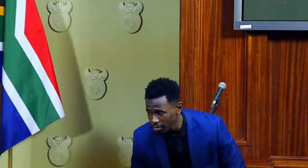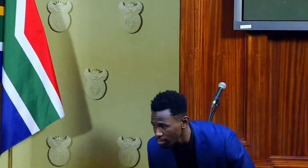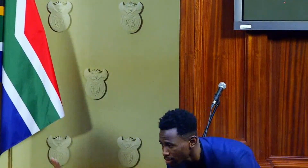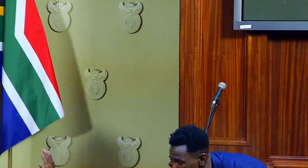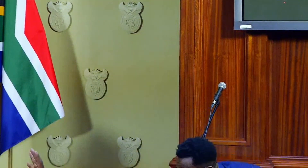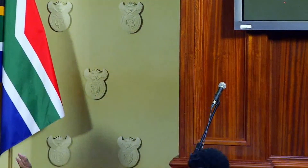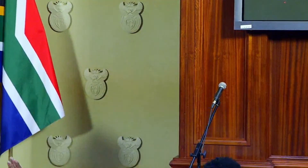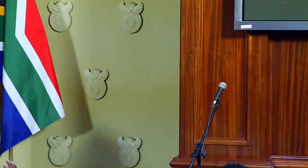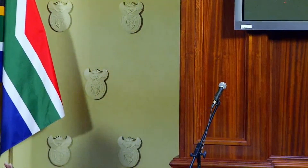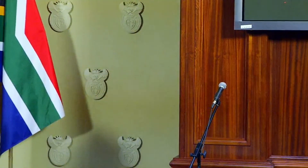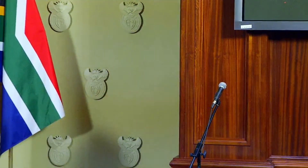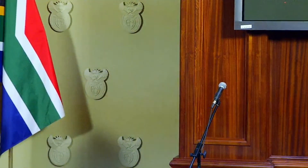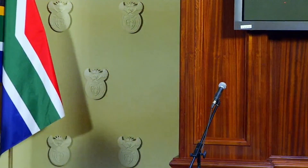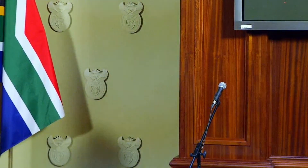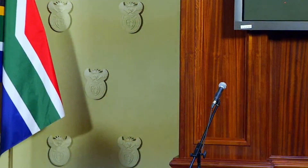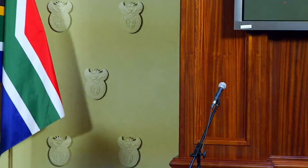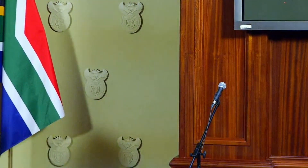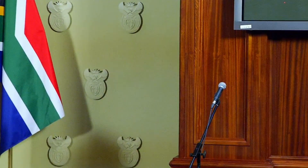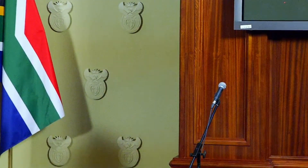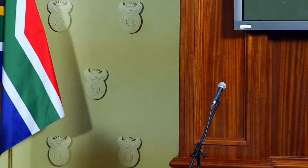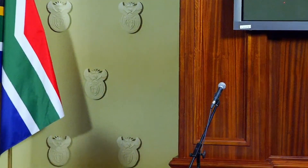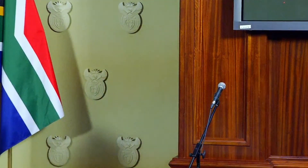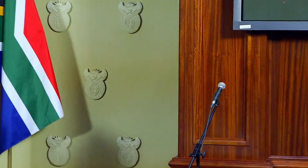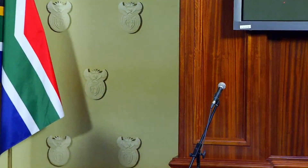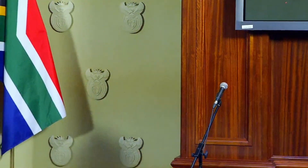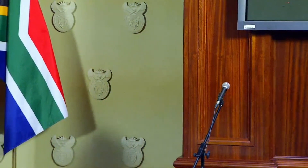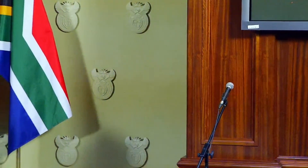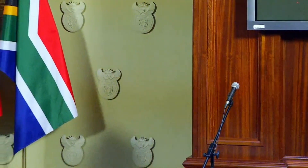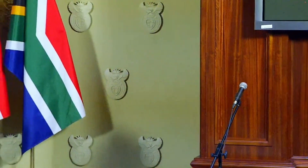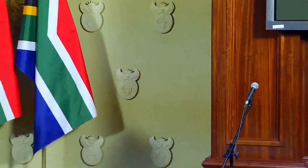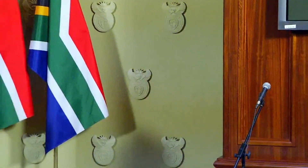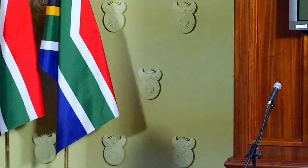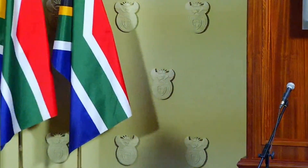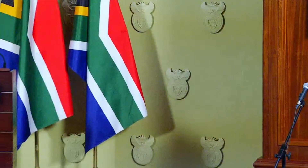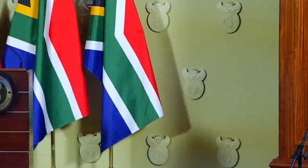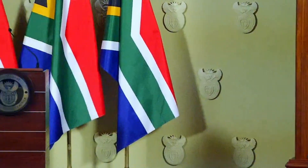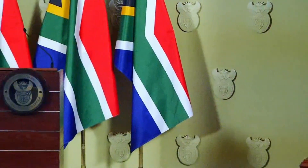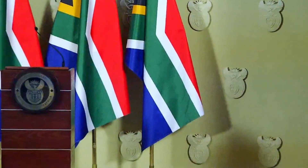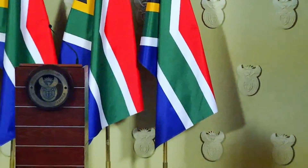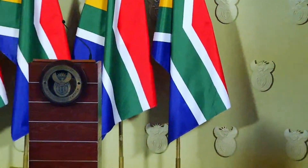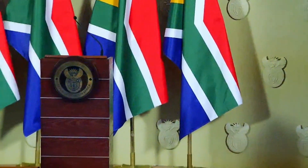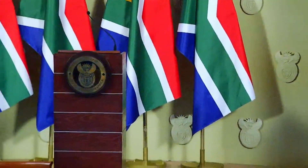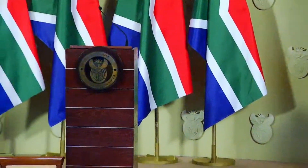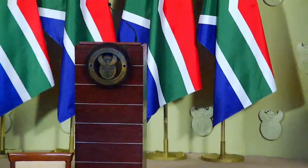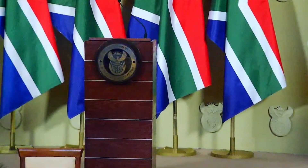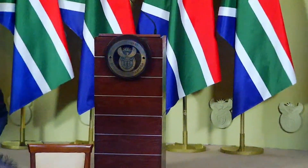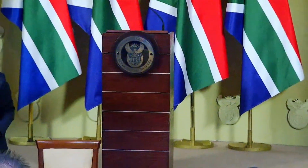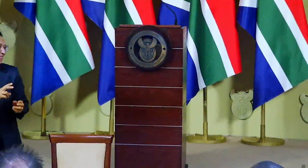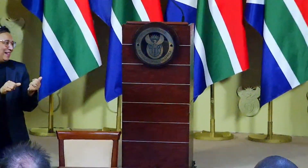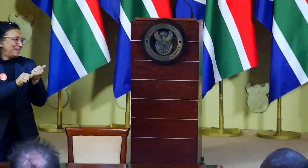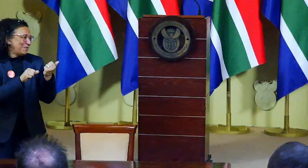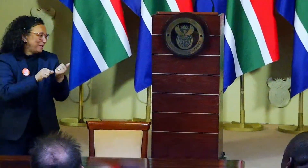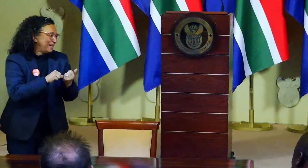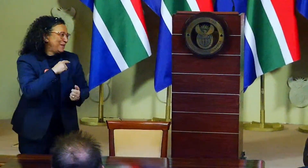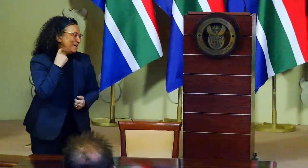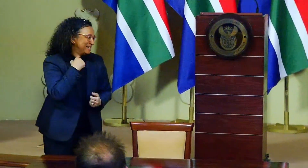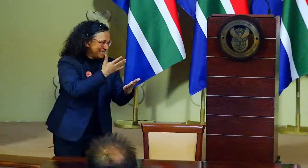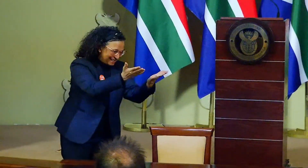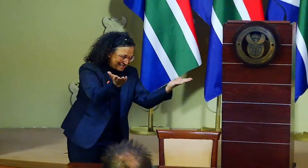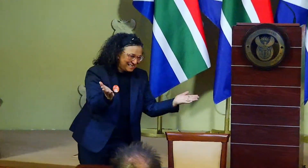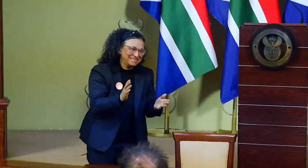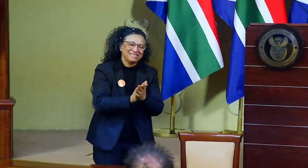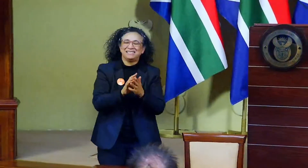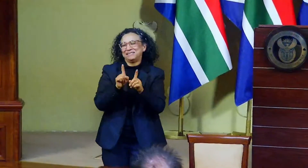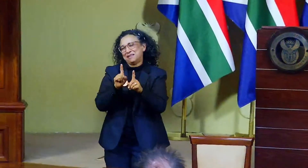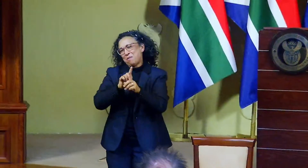Thank you again. Let's give it another round of applause. Honorable President, Honorable